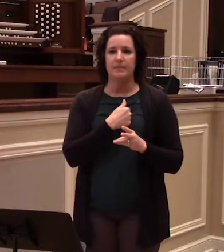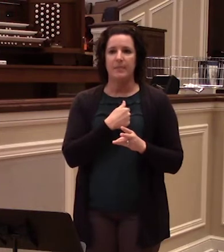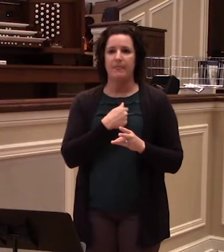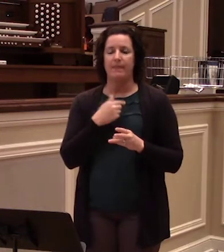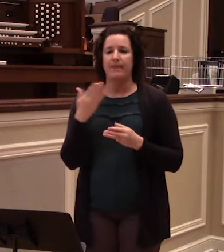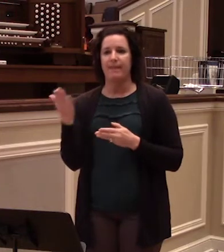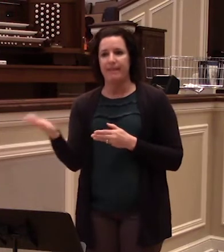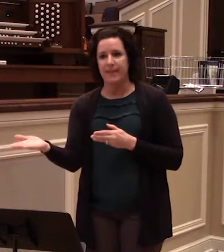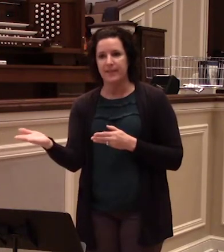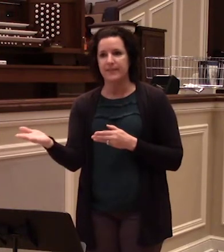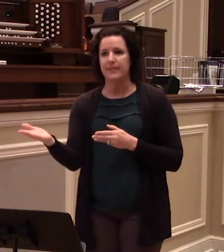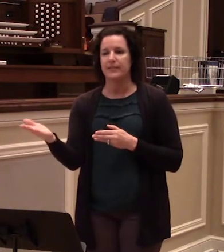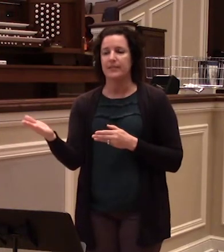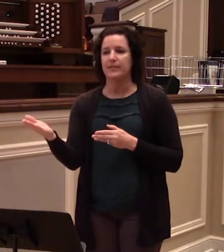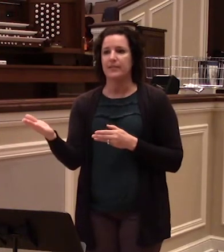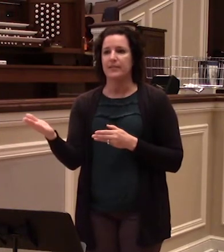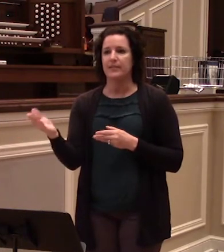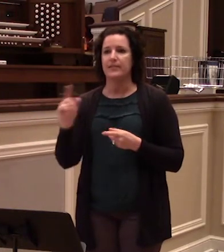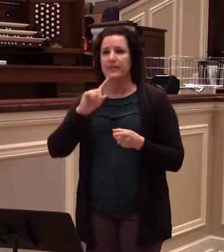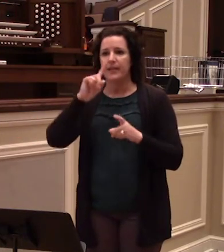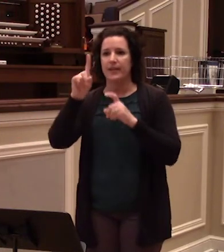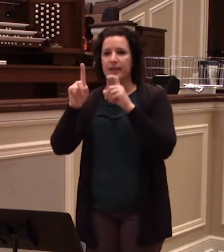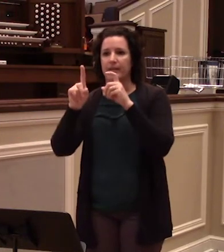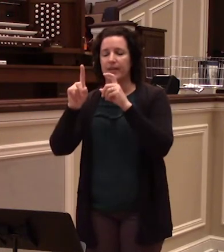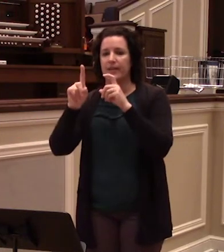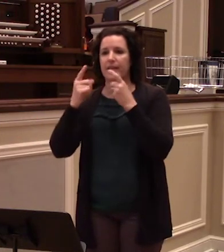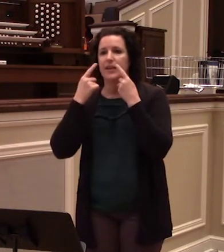This is the answer to those questions.